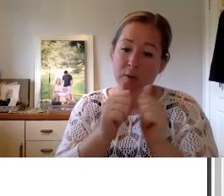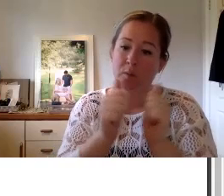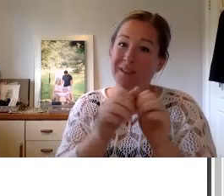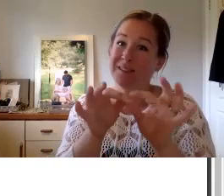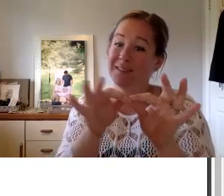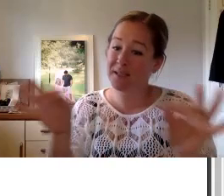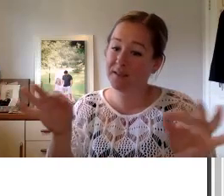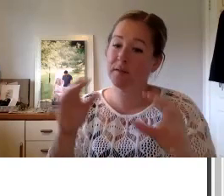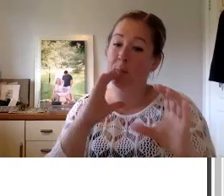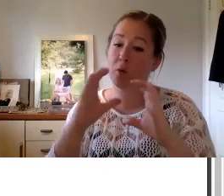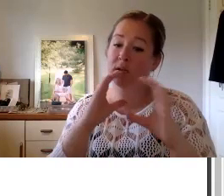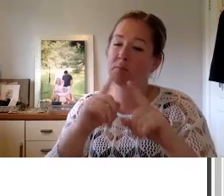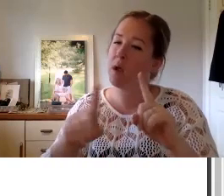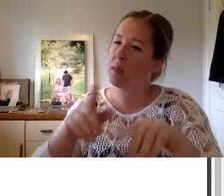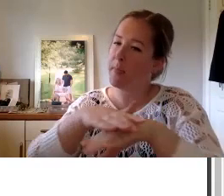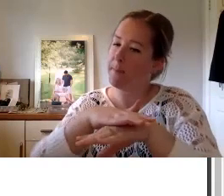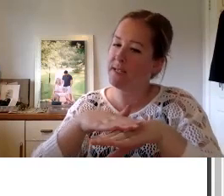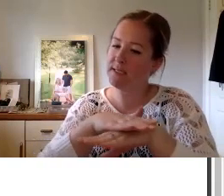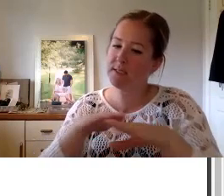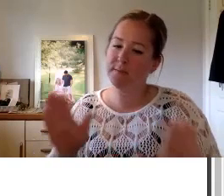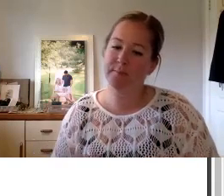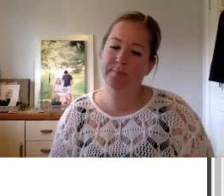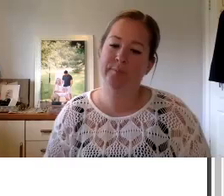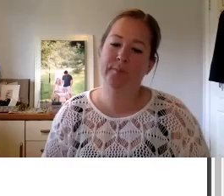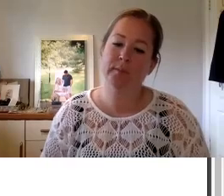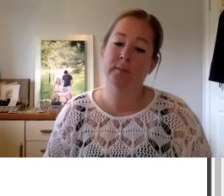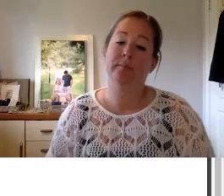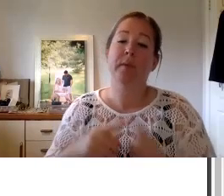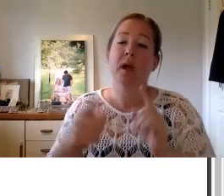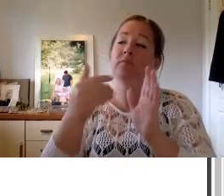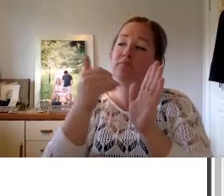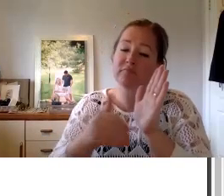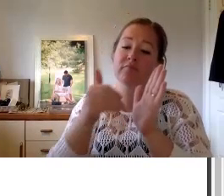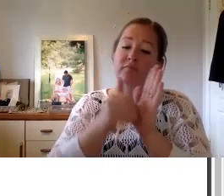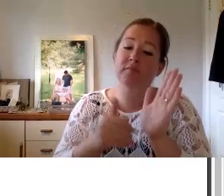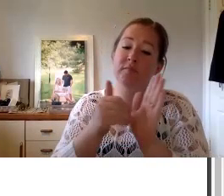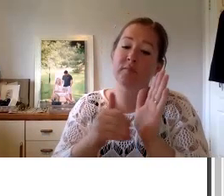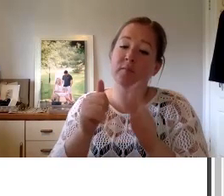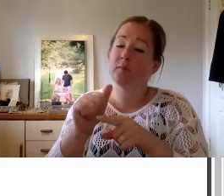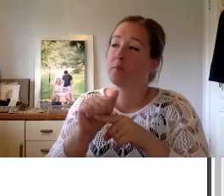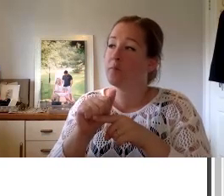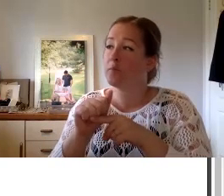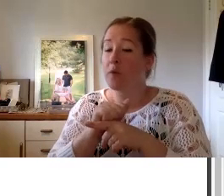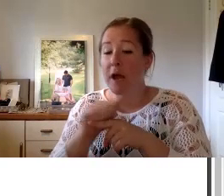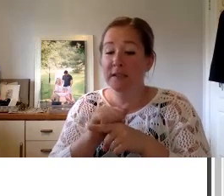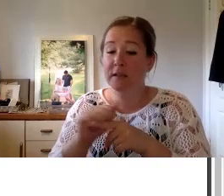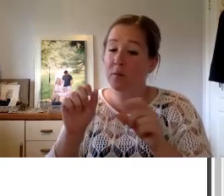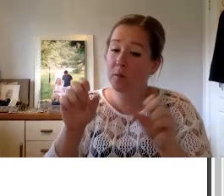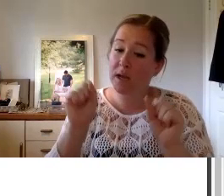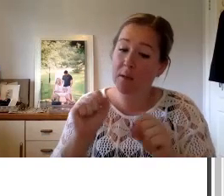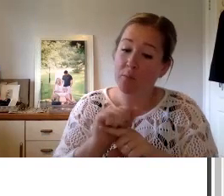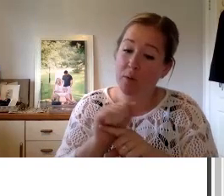up the words and put together in a sentence to give you the basic part and start communicating